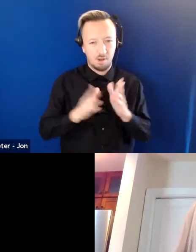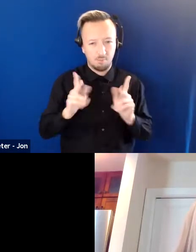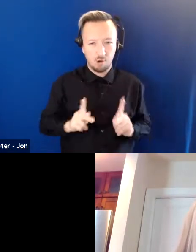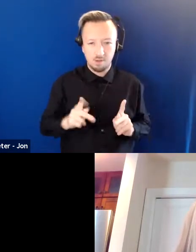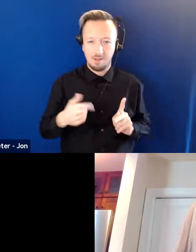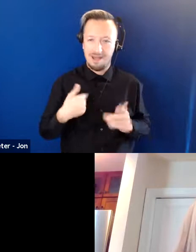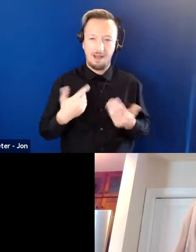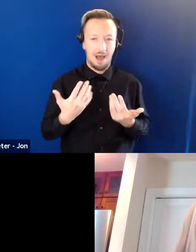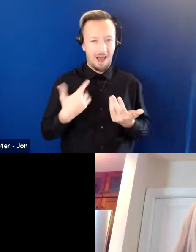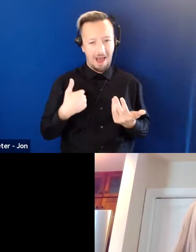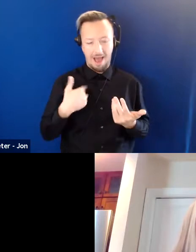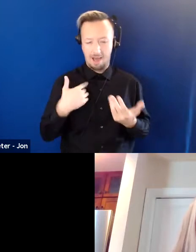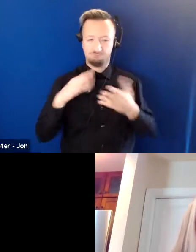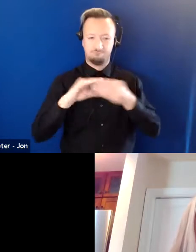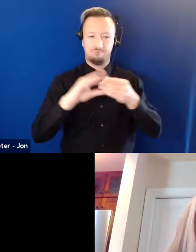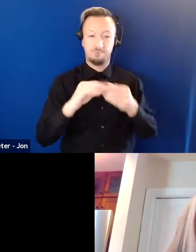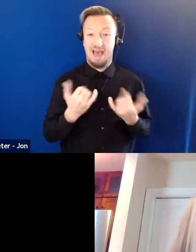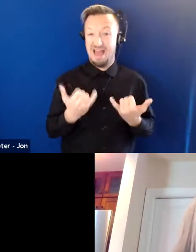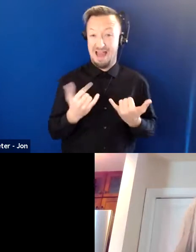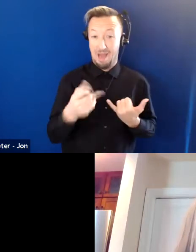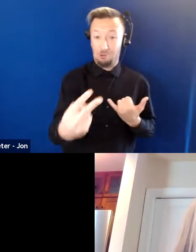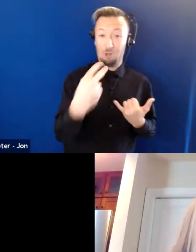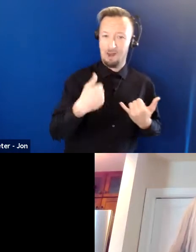I'm being very demure right now.